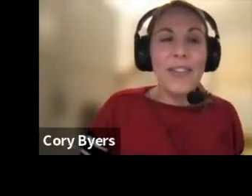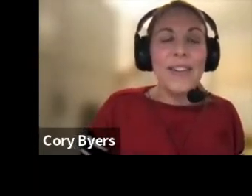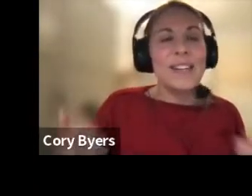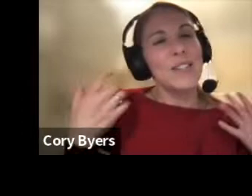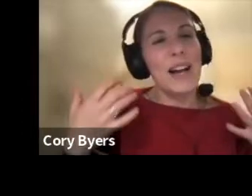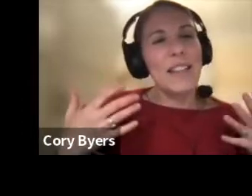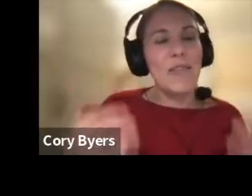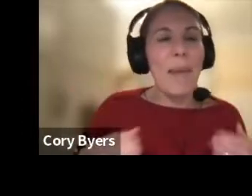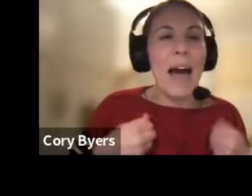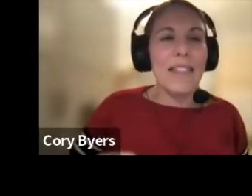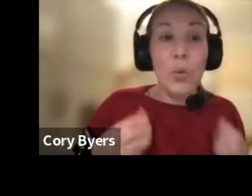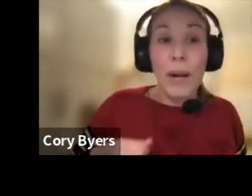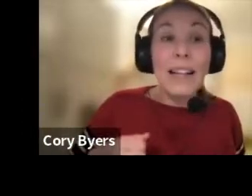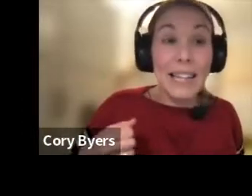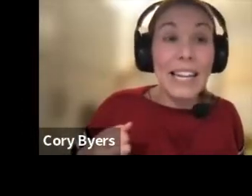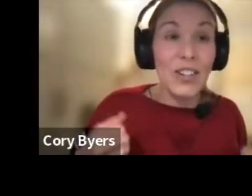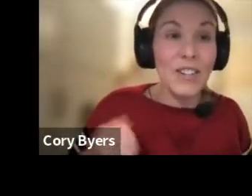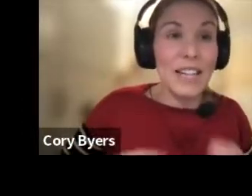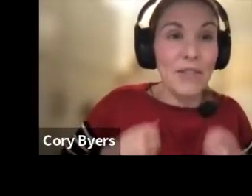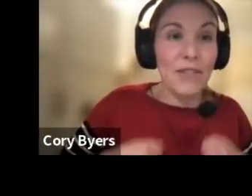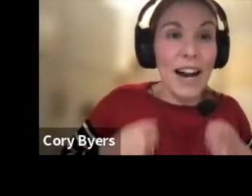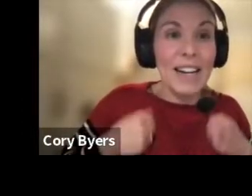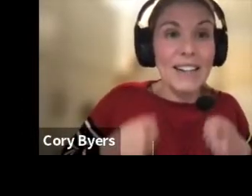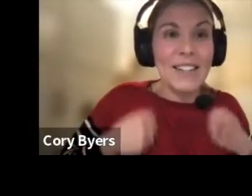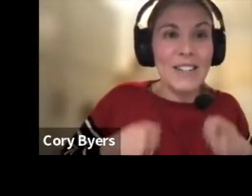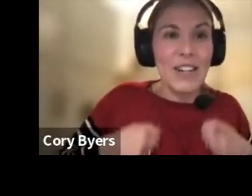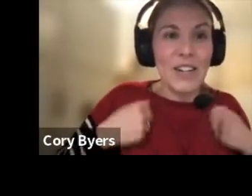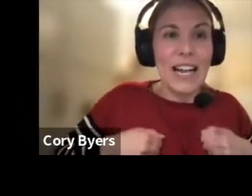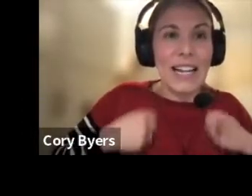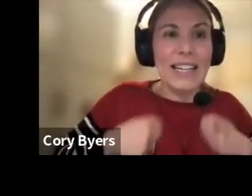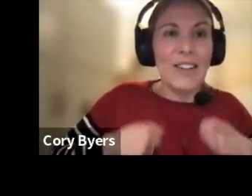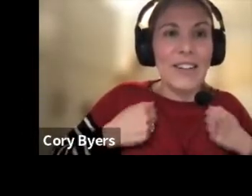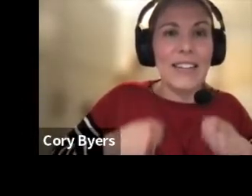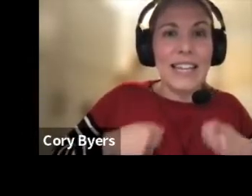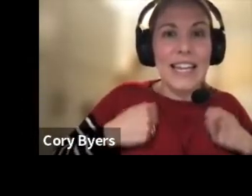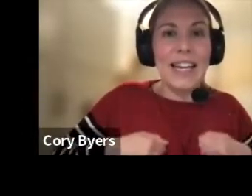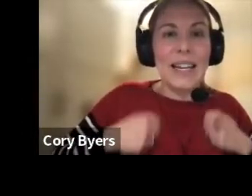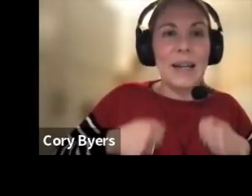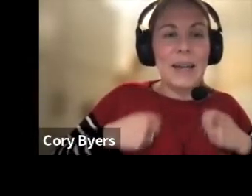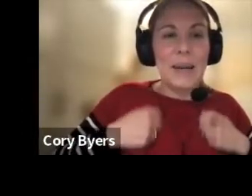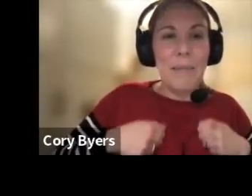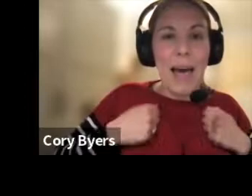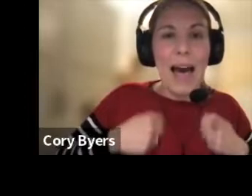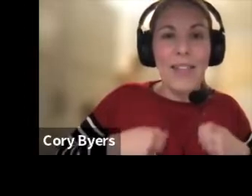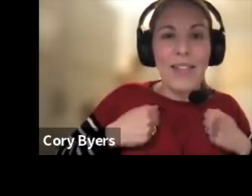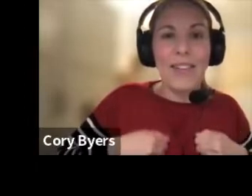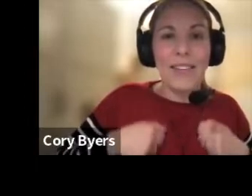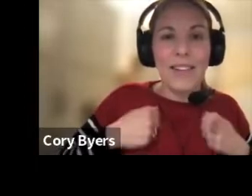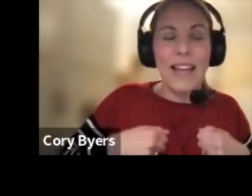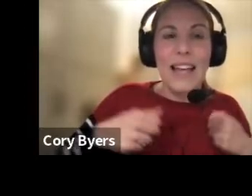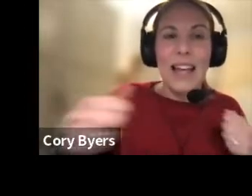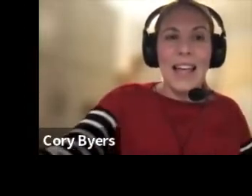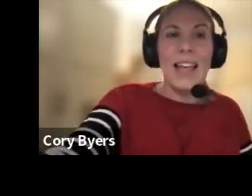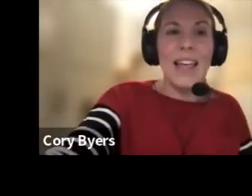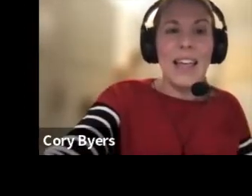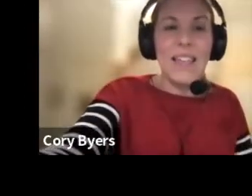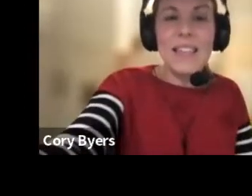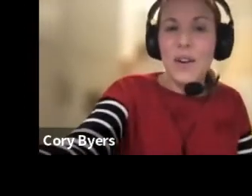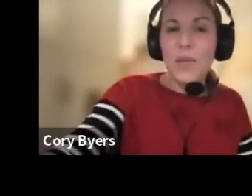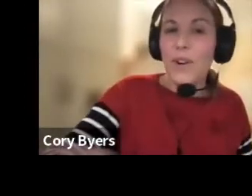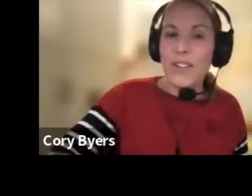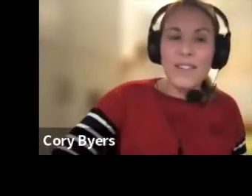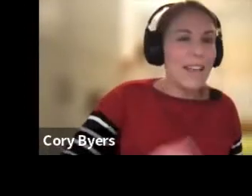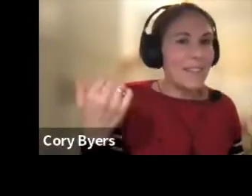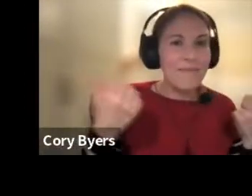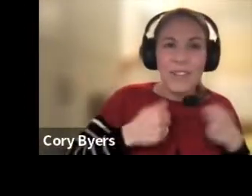bath. So I think of bath, like you want to clean yourself, right? So you're kind of cleaning, bath. And these